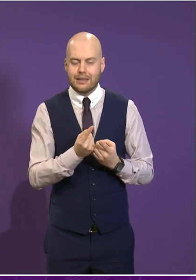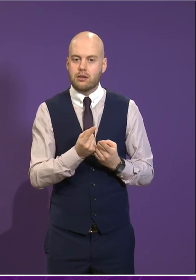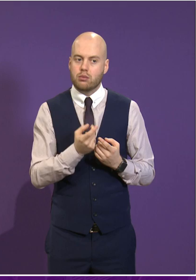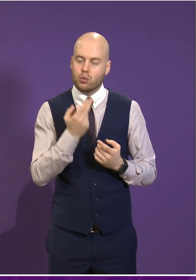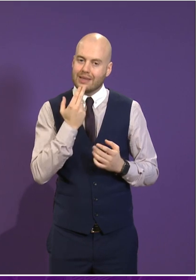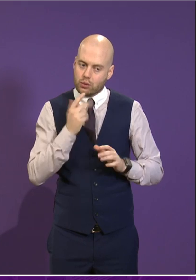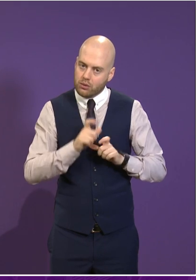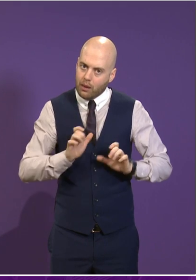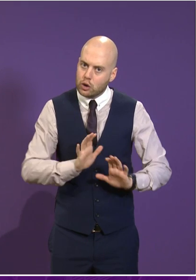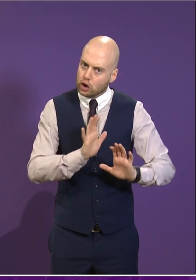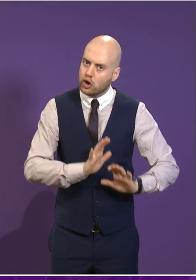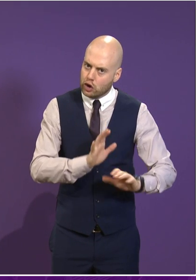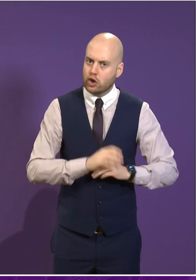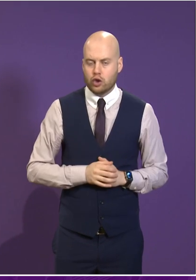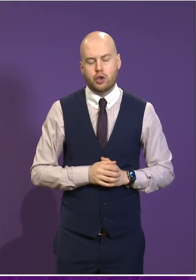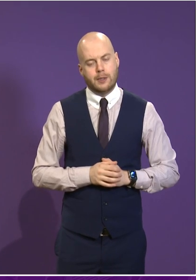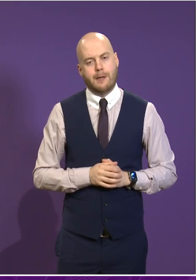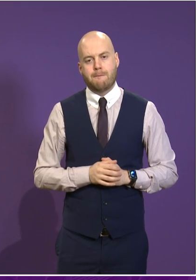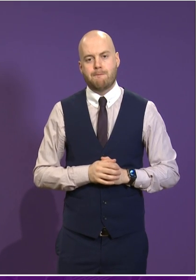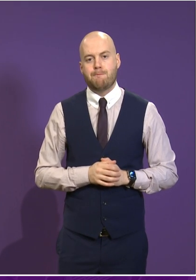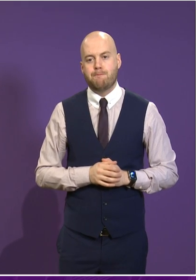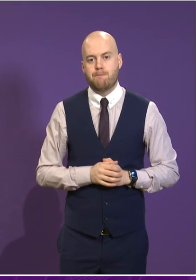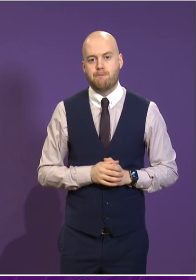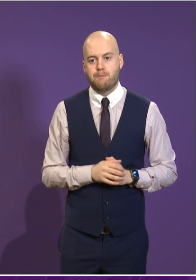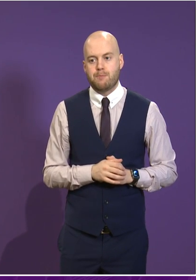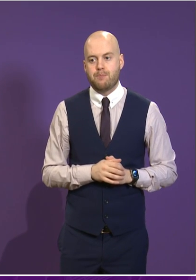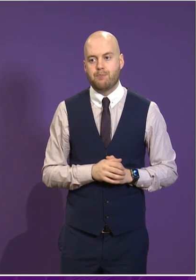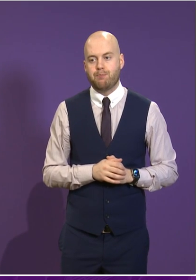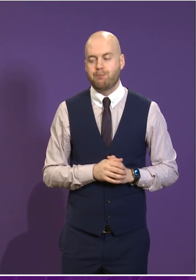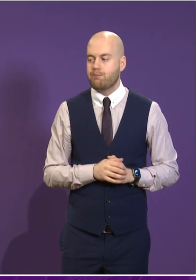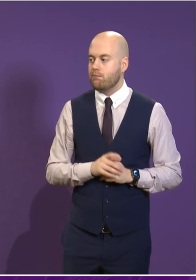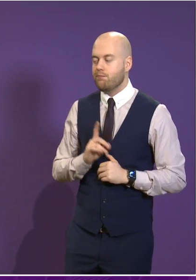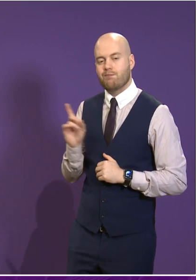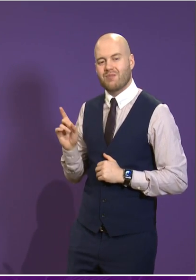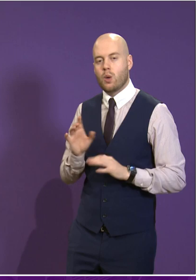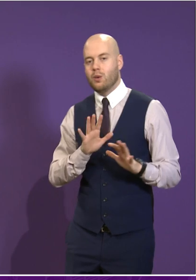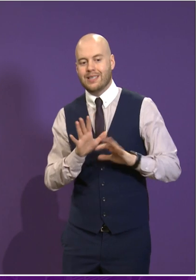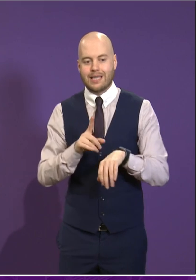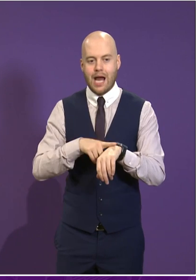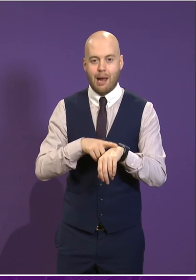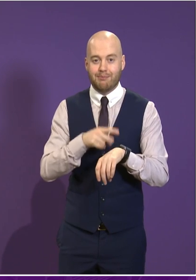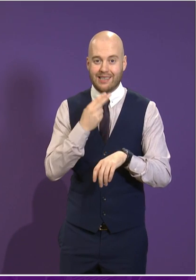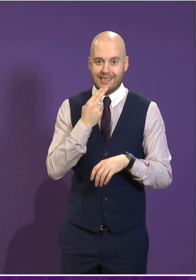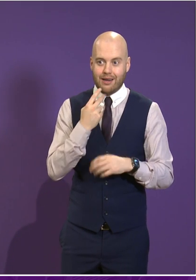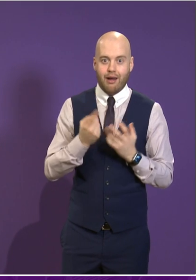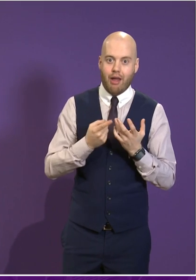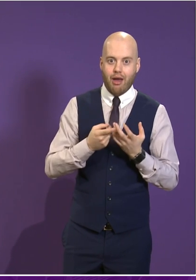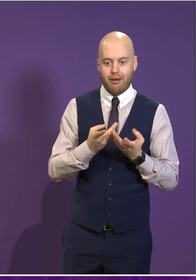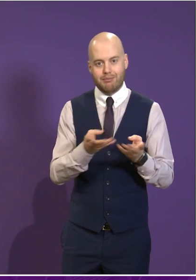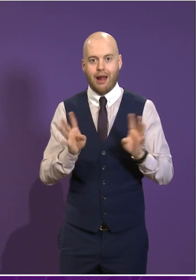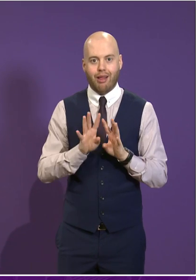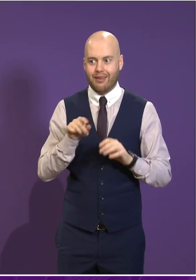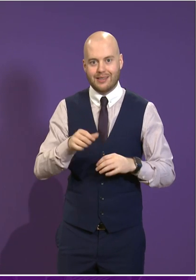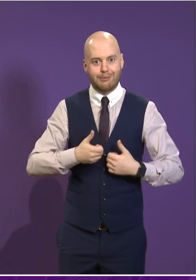faster. Thank you. Just bumping up against our time when we have another panel this morning, but just very, very quickly on the back of that, John,